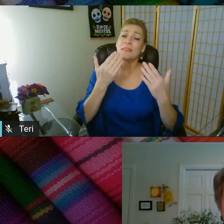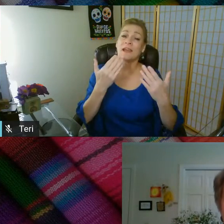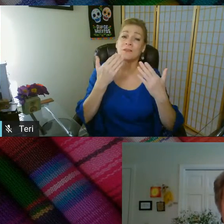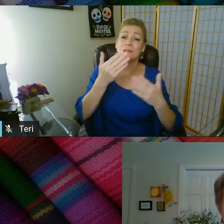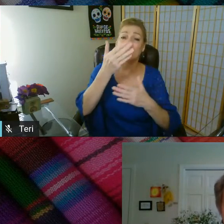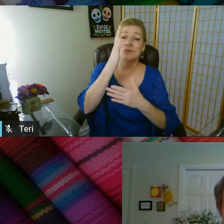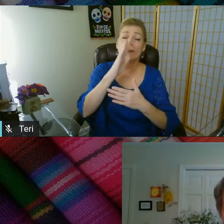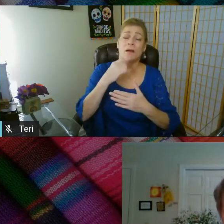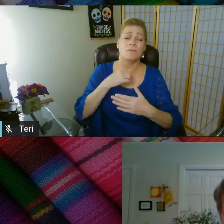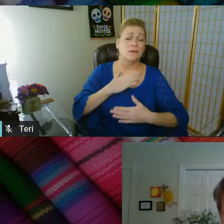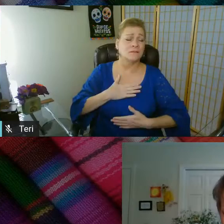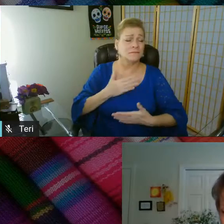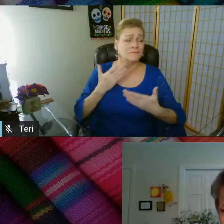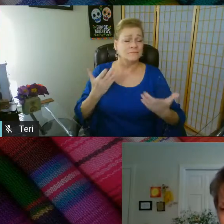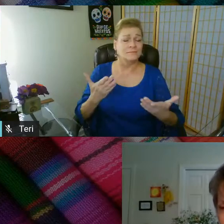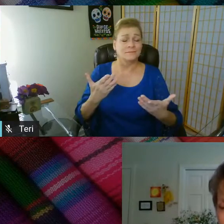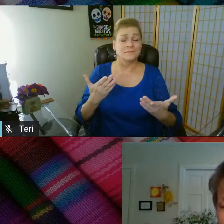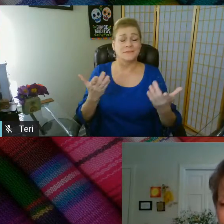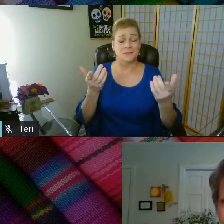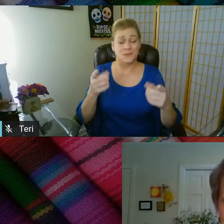Amen.